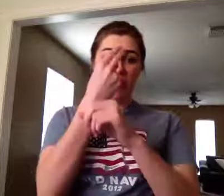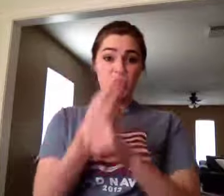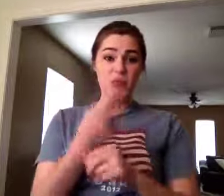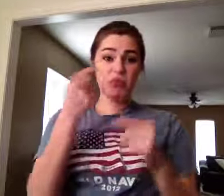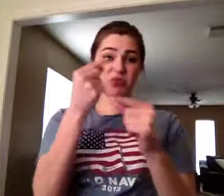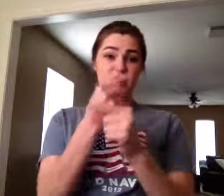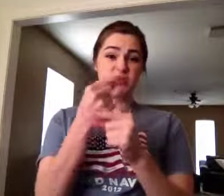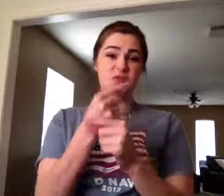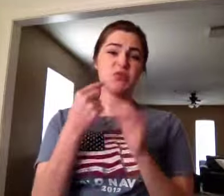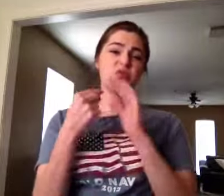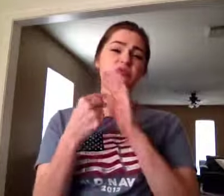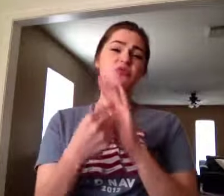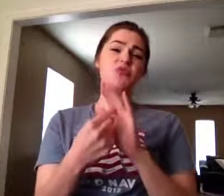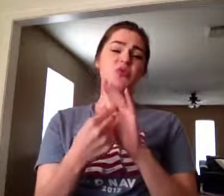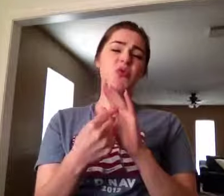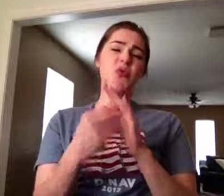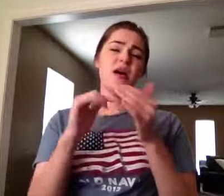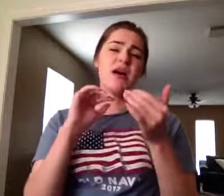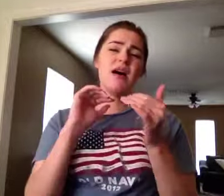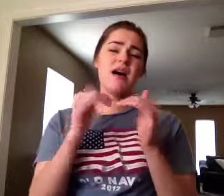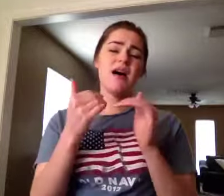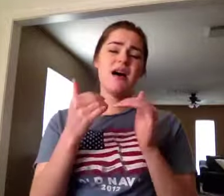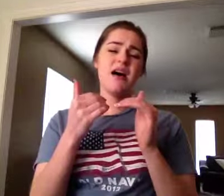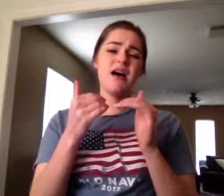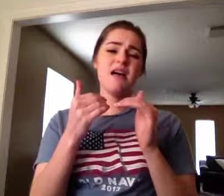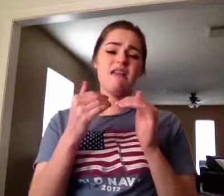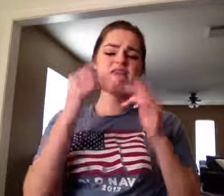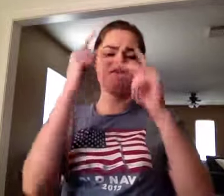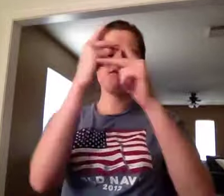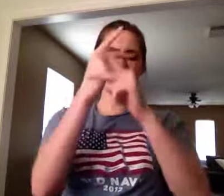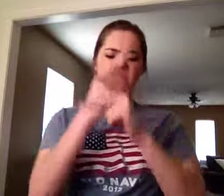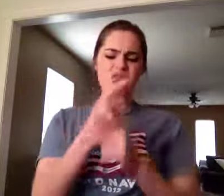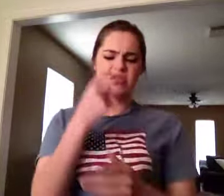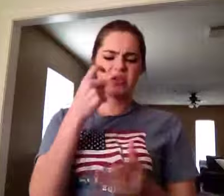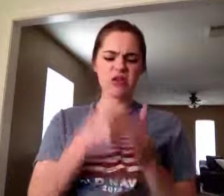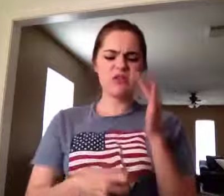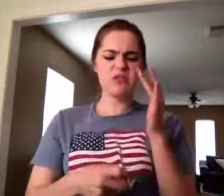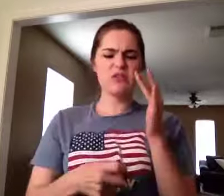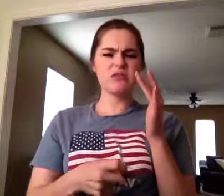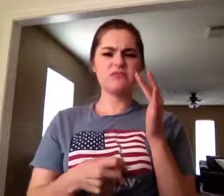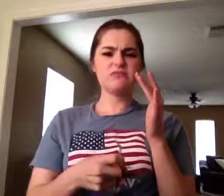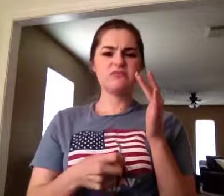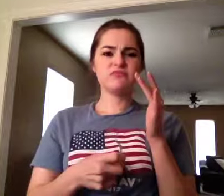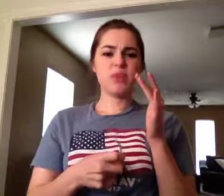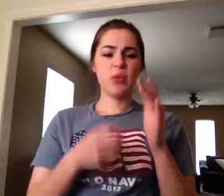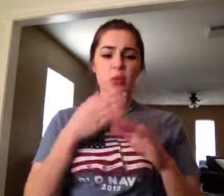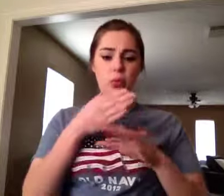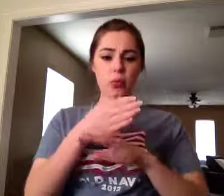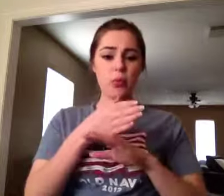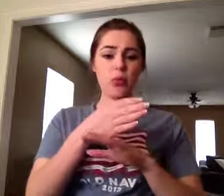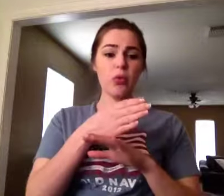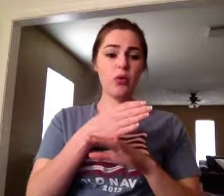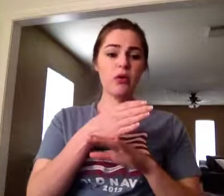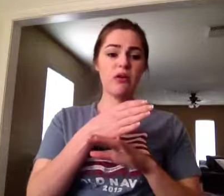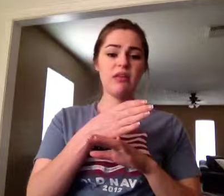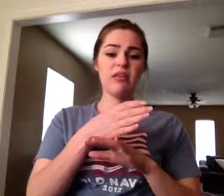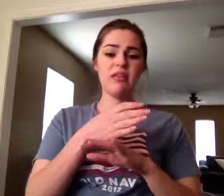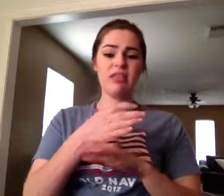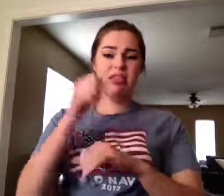determine the cost of the plywood and the cement he will need. And to do this, we are going to use a basic formula that we study